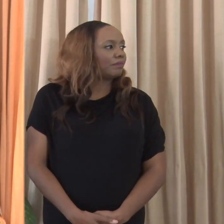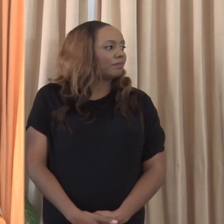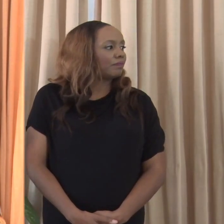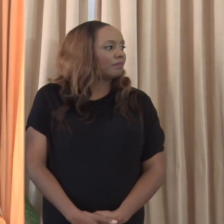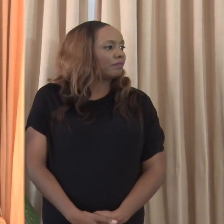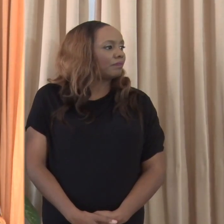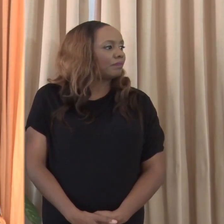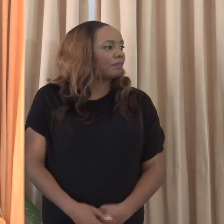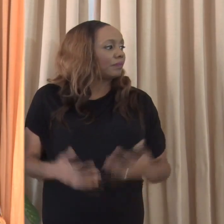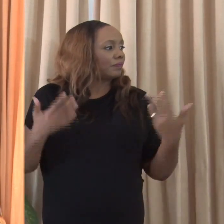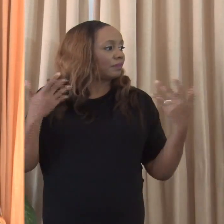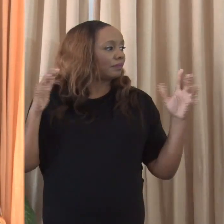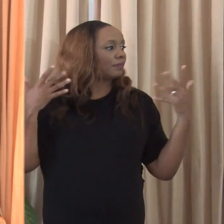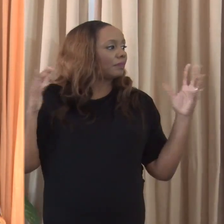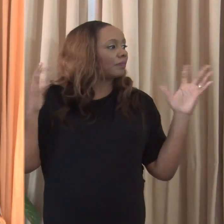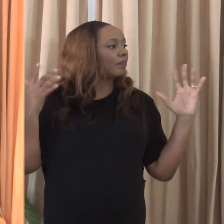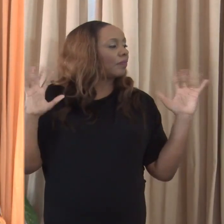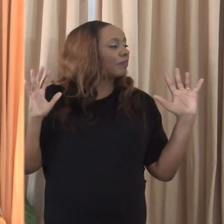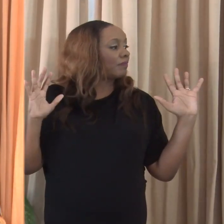Okay, is that it?